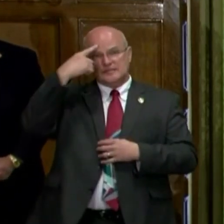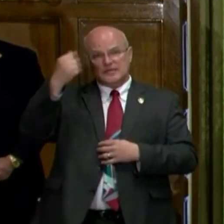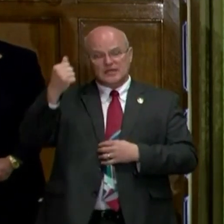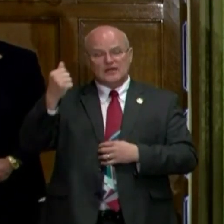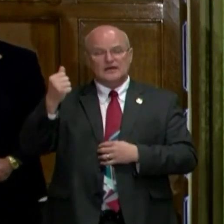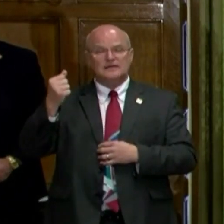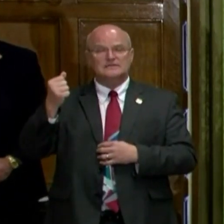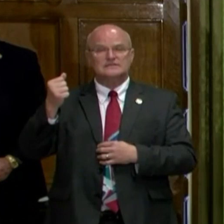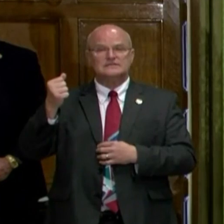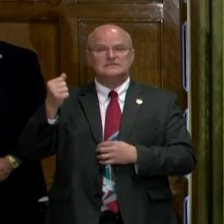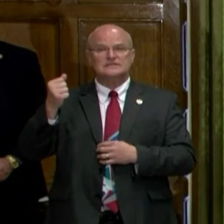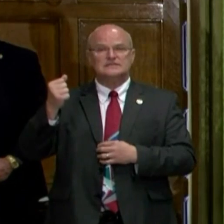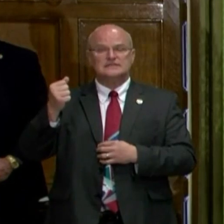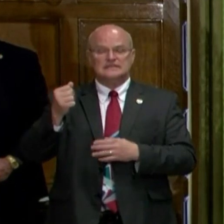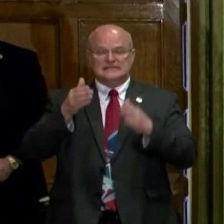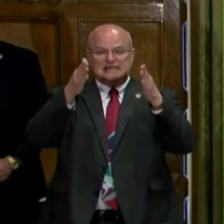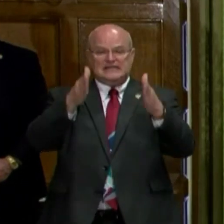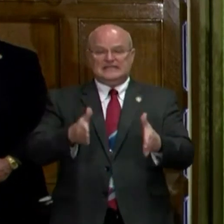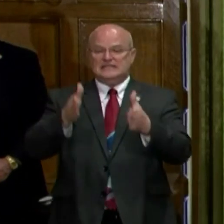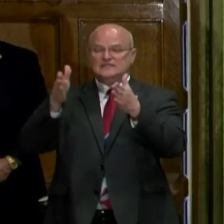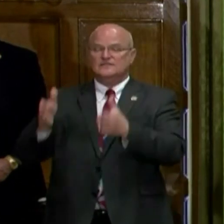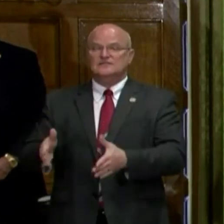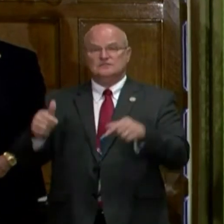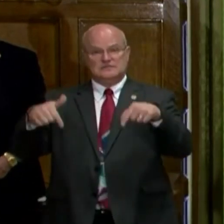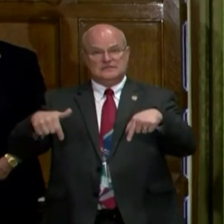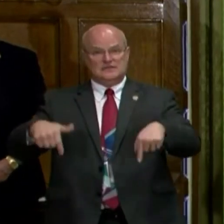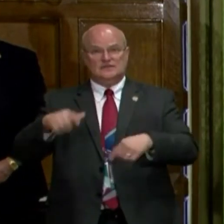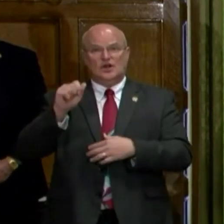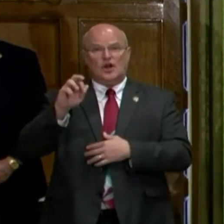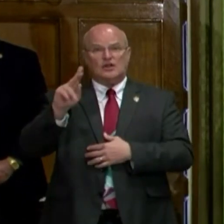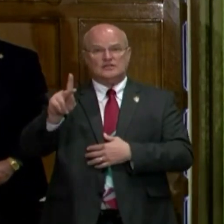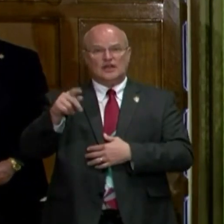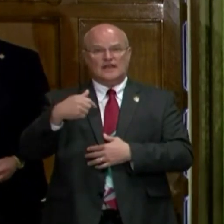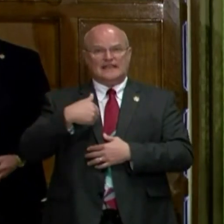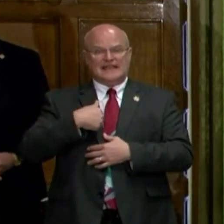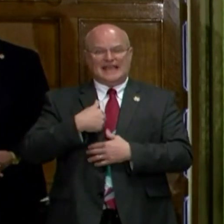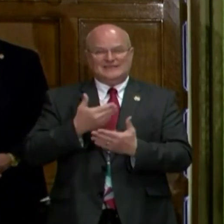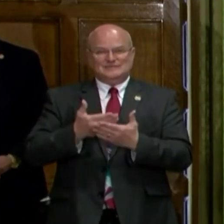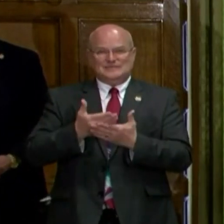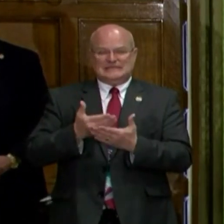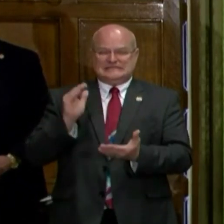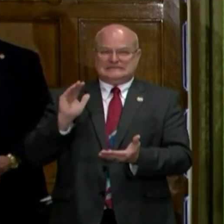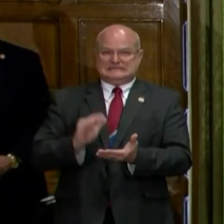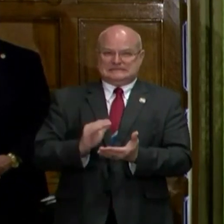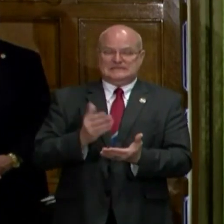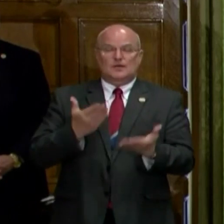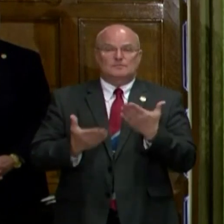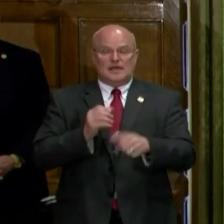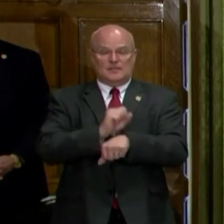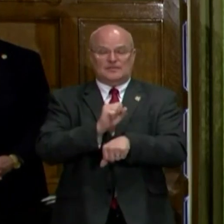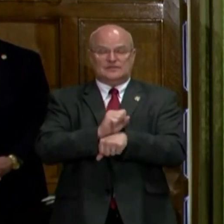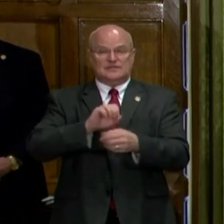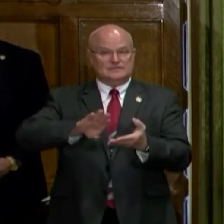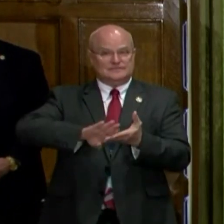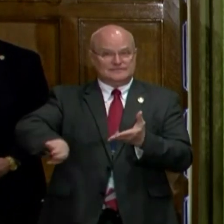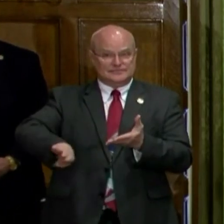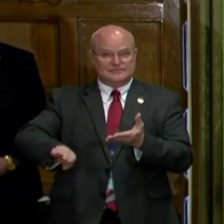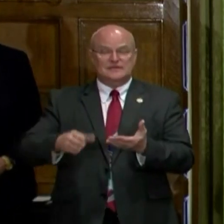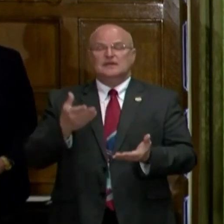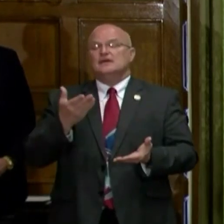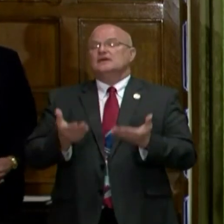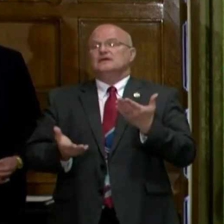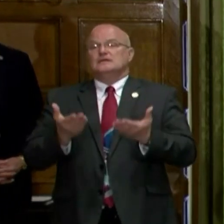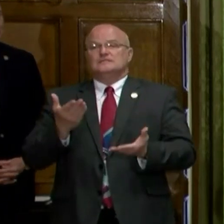the individuals in Arkansas that are short of cash. They might have lost their job.